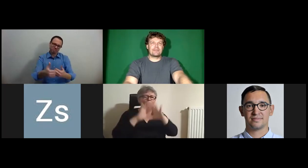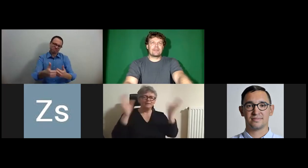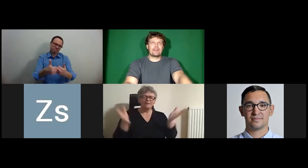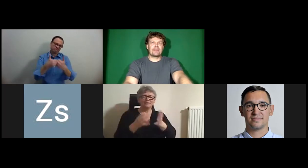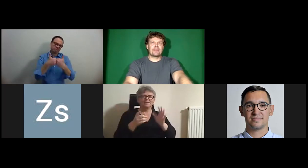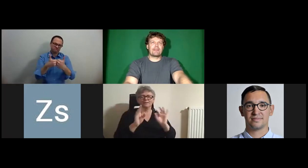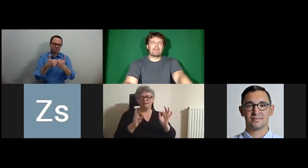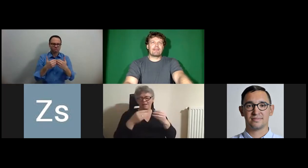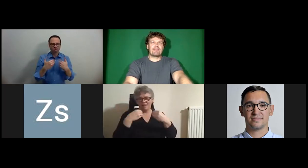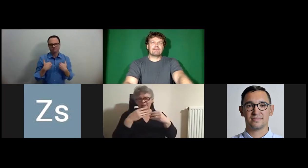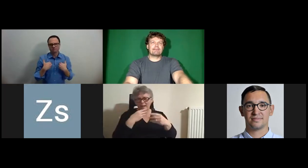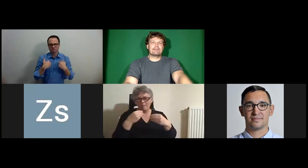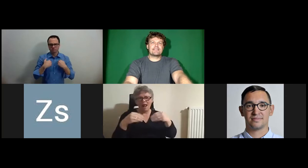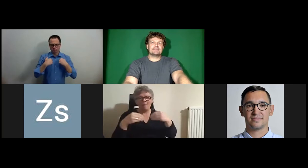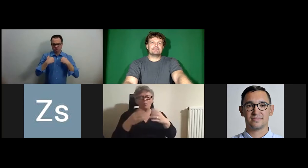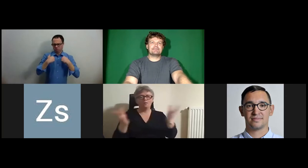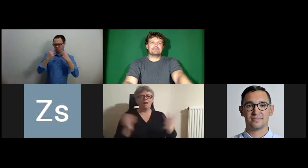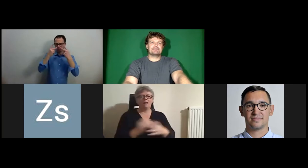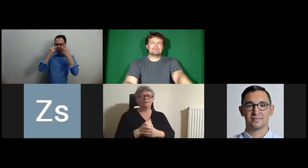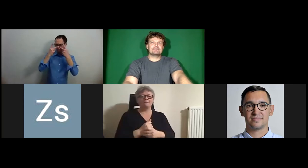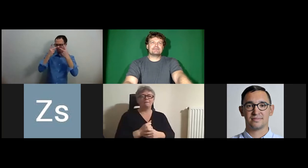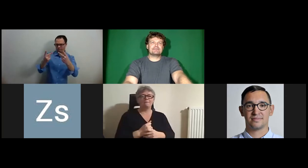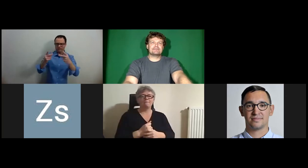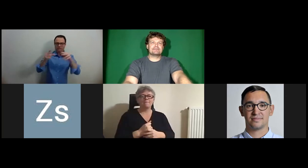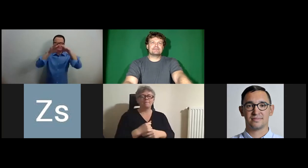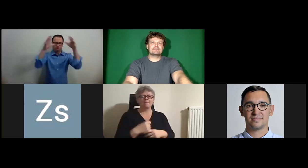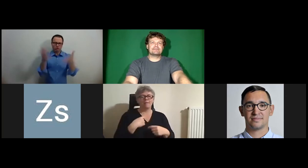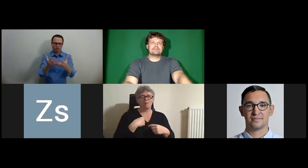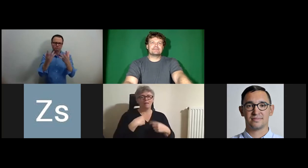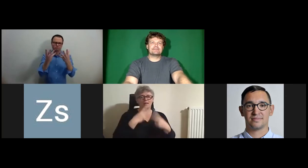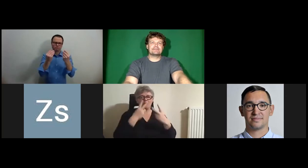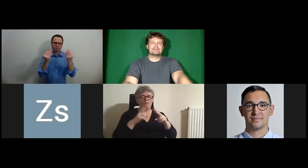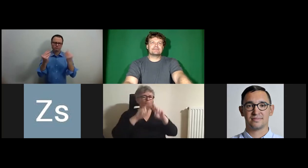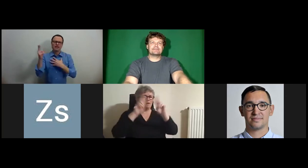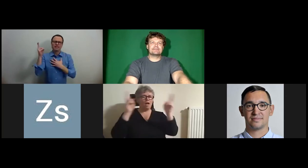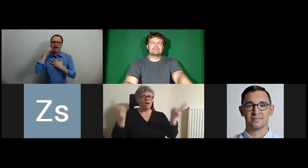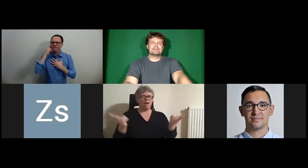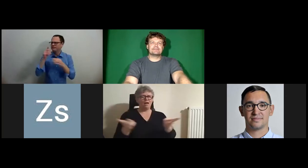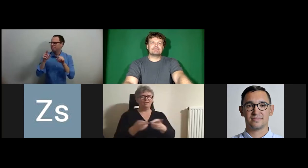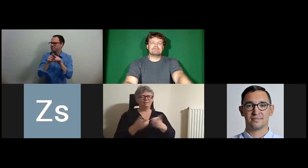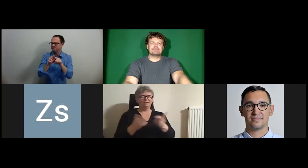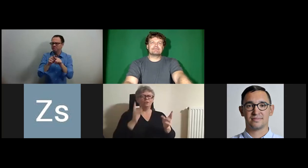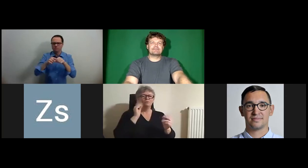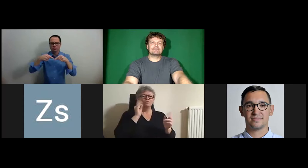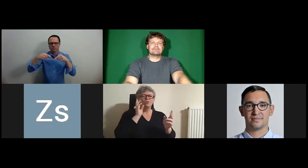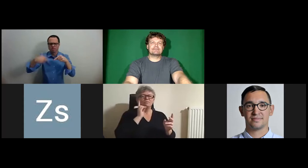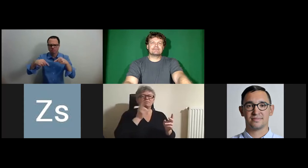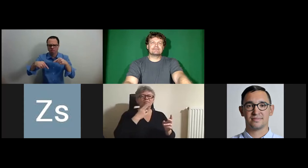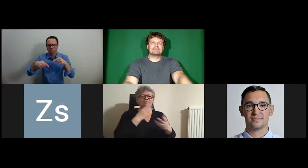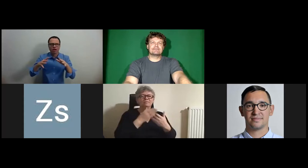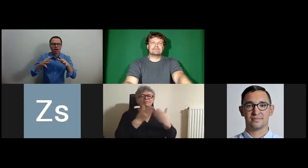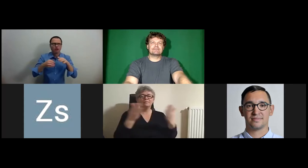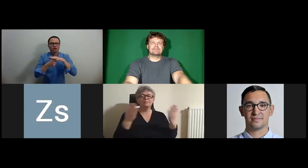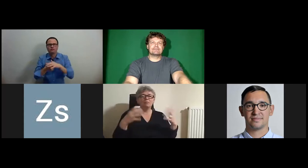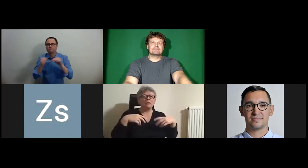story. Thank you so much for sharing your life story. We have viewers now from all over